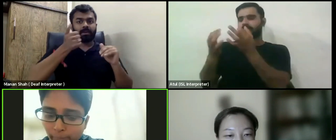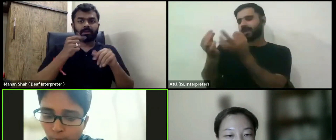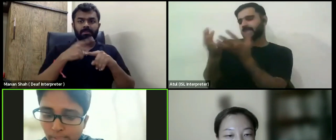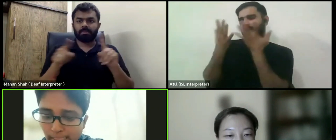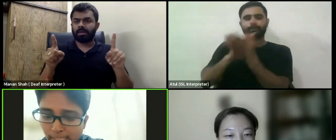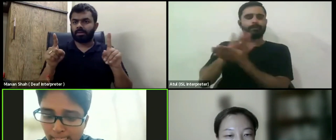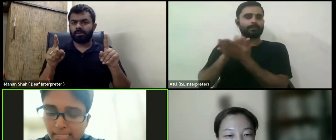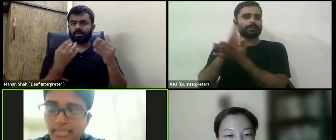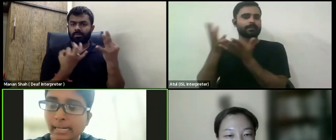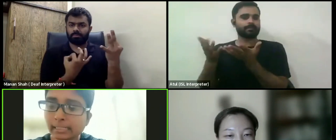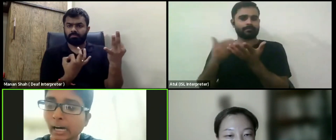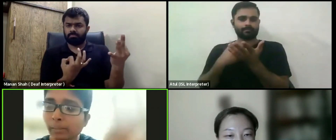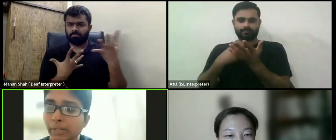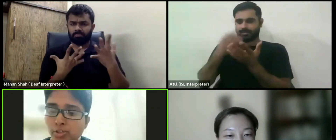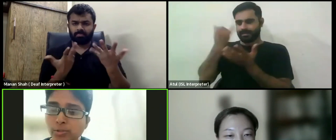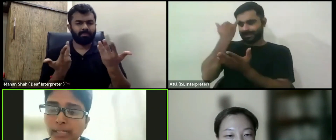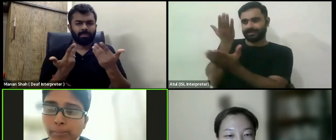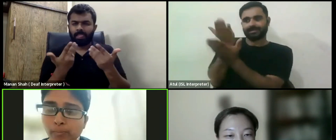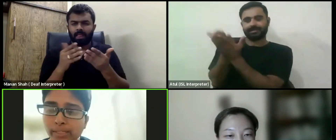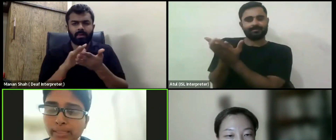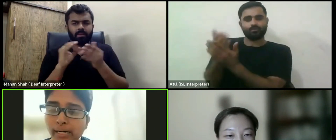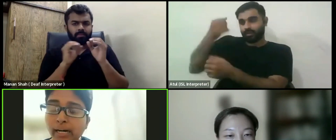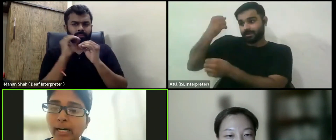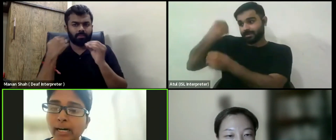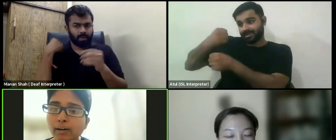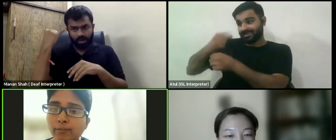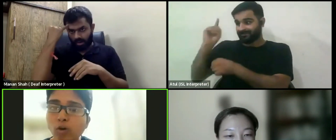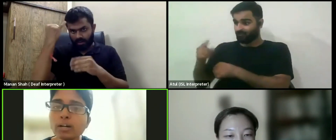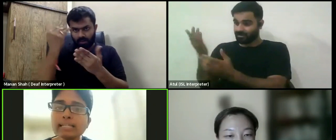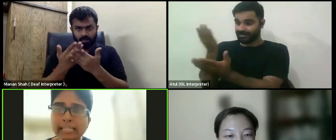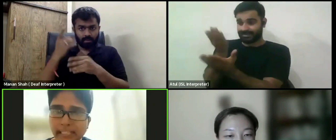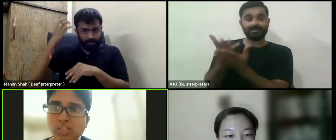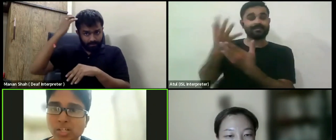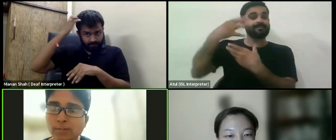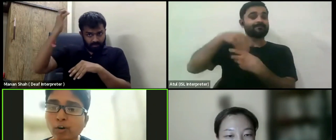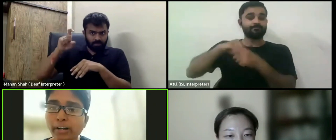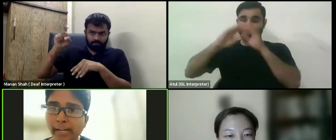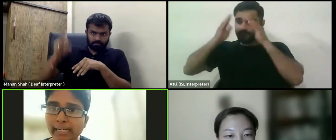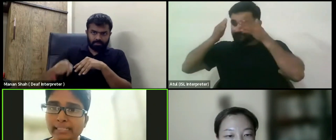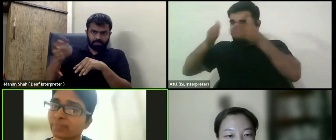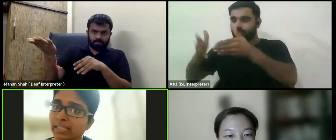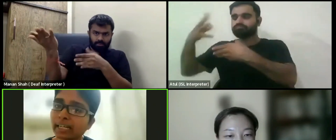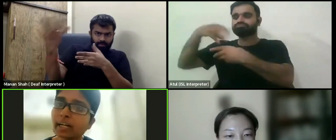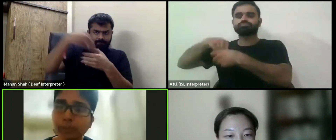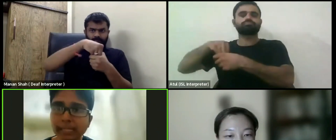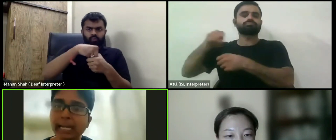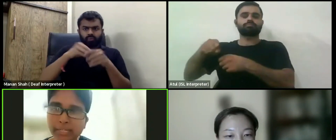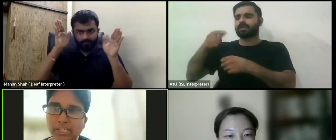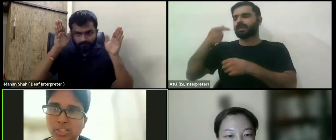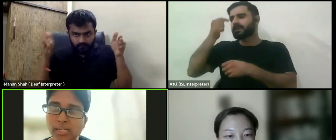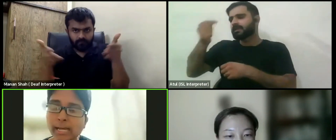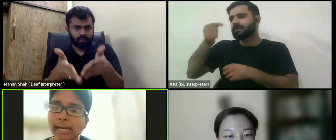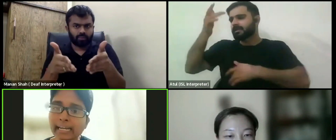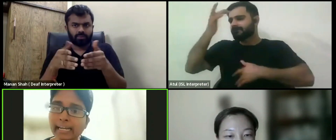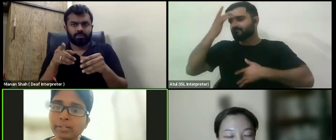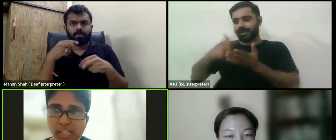what we would suggest is that government should come up with focused interventions for rare diseases with regard to